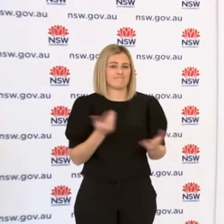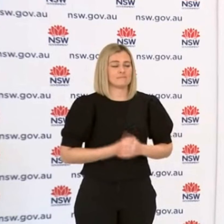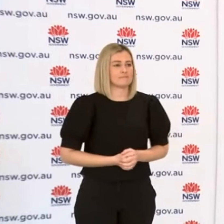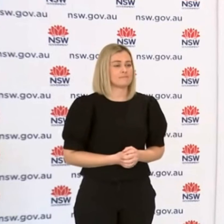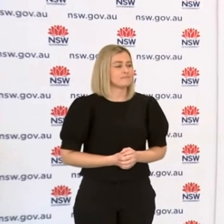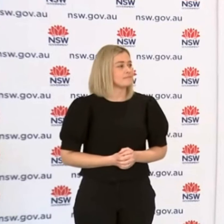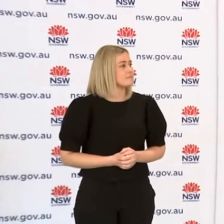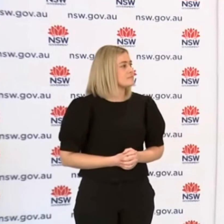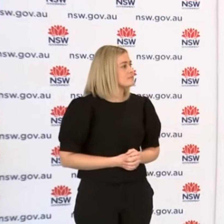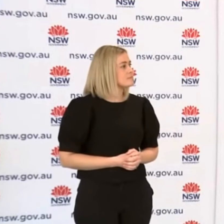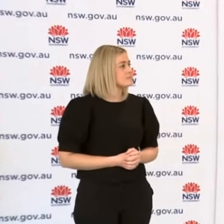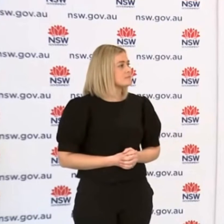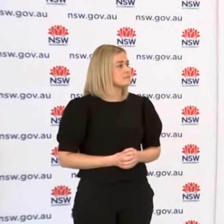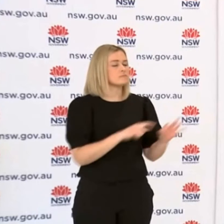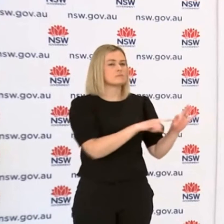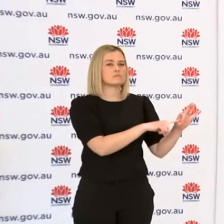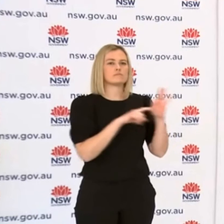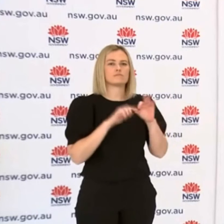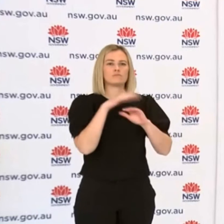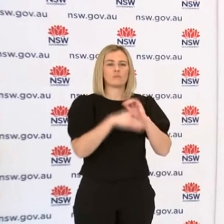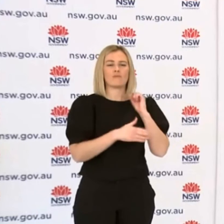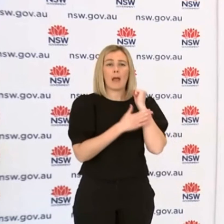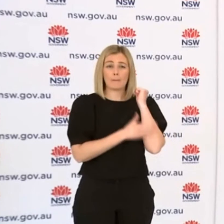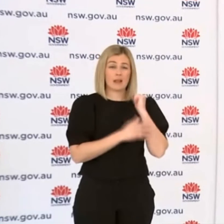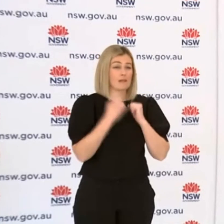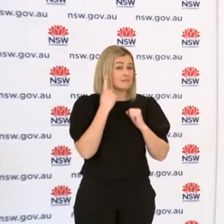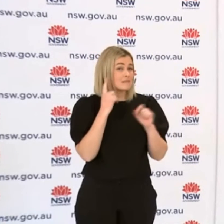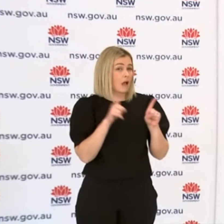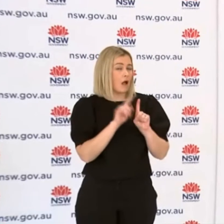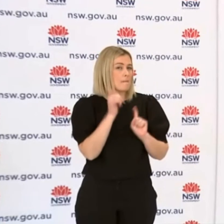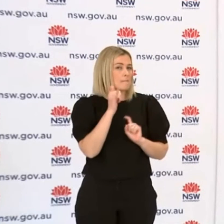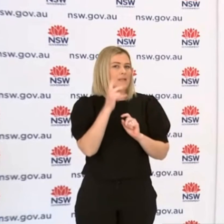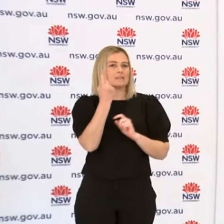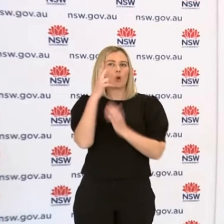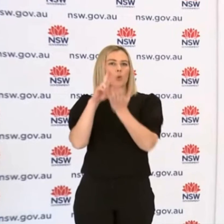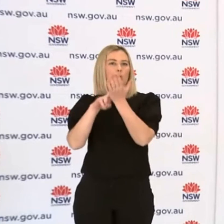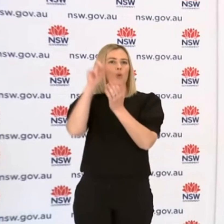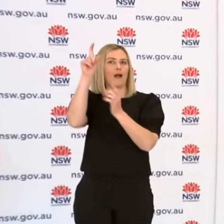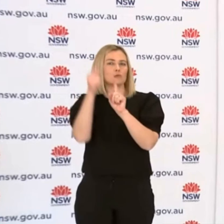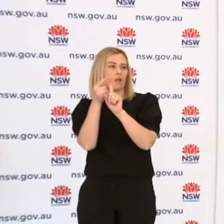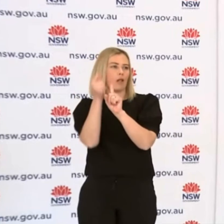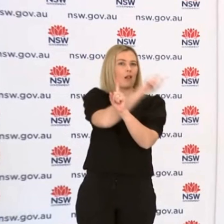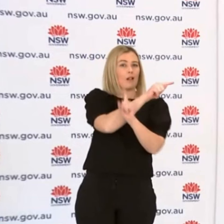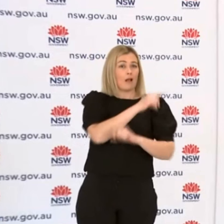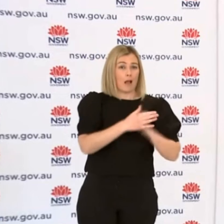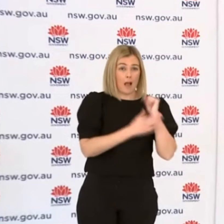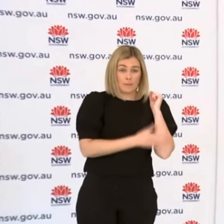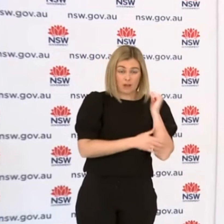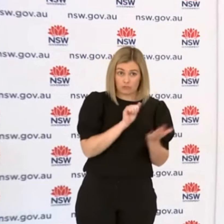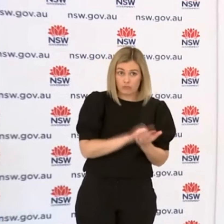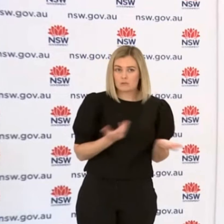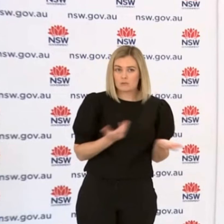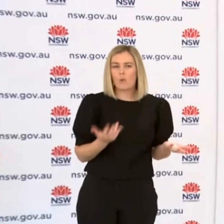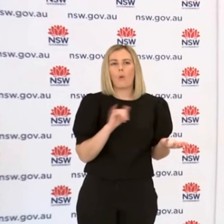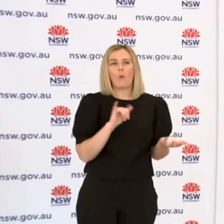you. Is that right? Yeah, sorry. On Armidale, it sounds like someone from Newcastle has travelled to Armidale. Is that how it's got up there? And has that person done anything wrong, or is